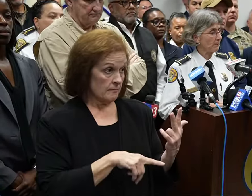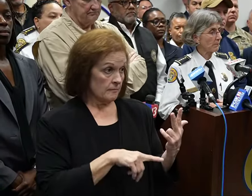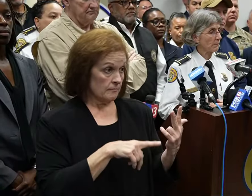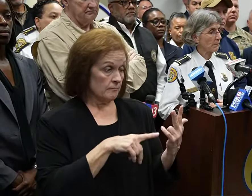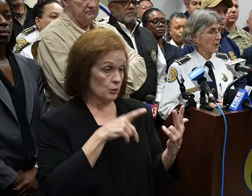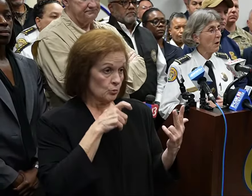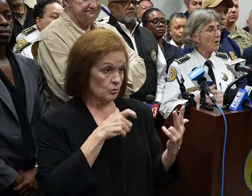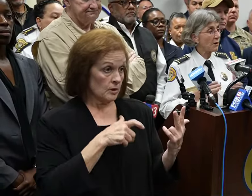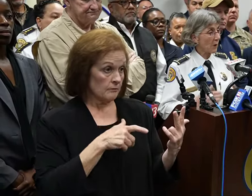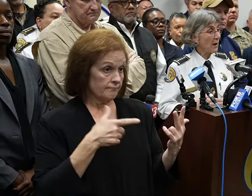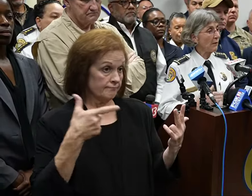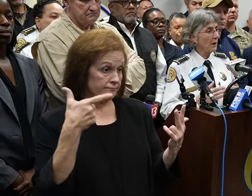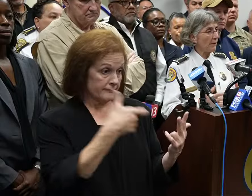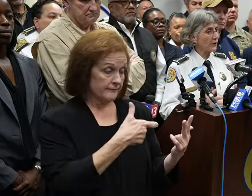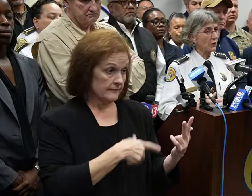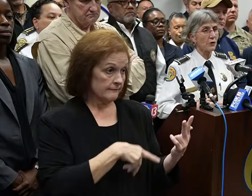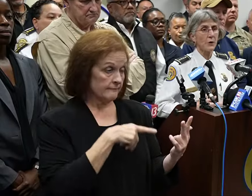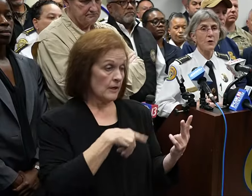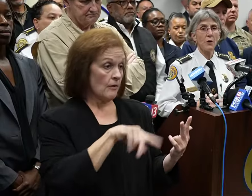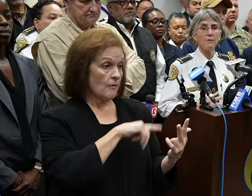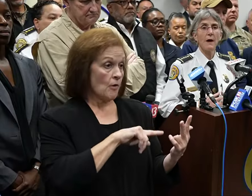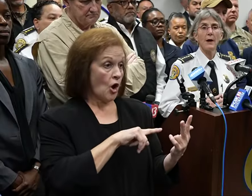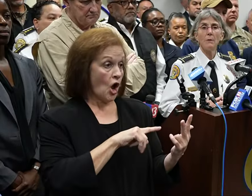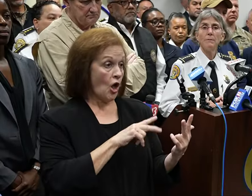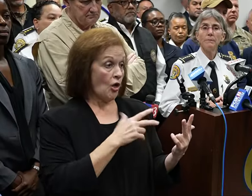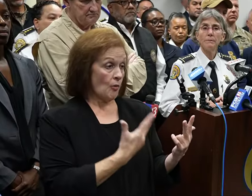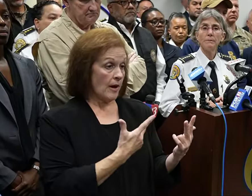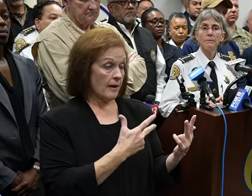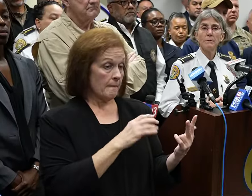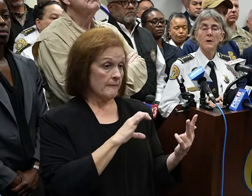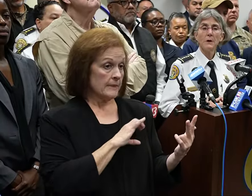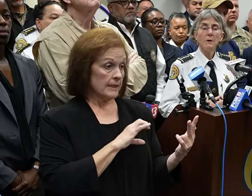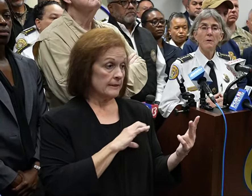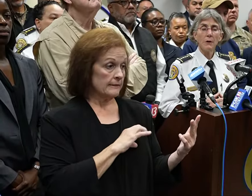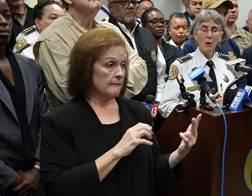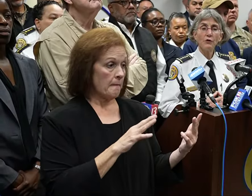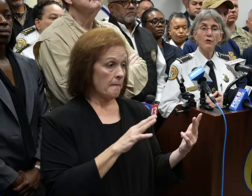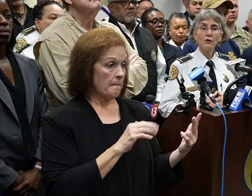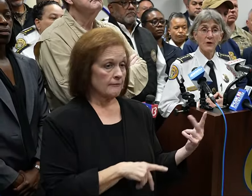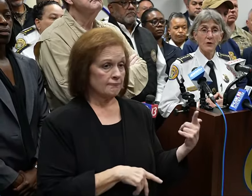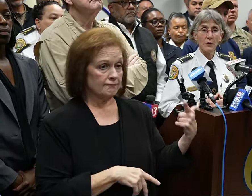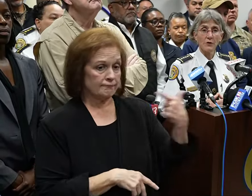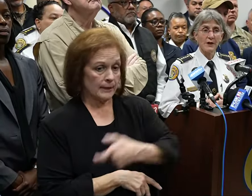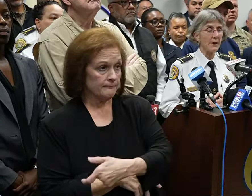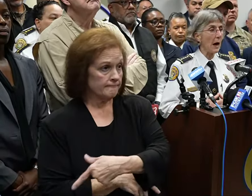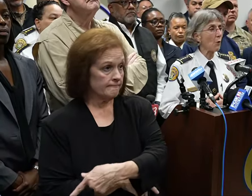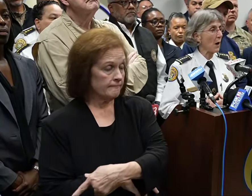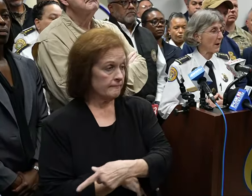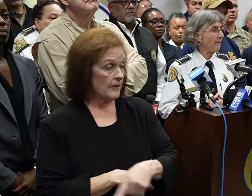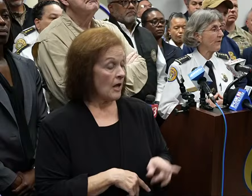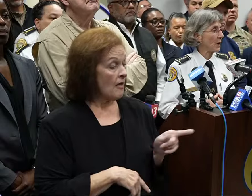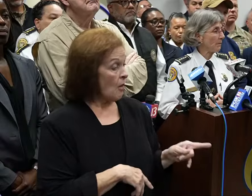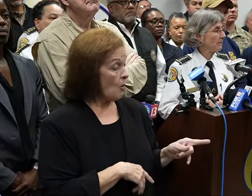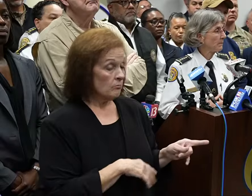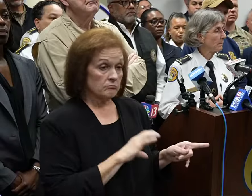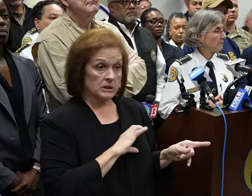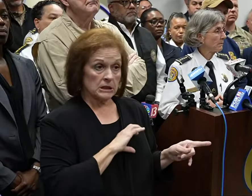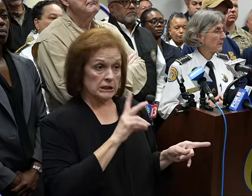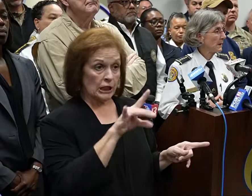them. 3 of the officers returned fire. Those officers did not run in